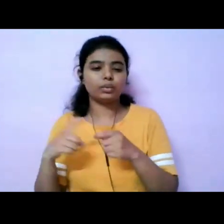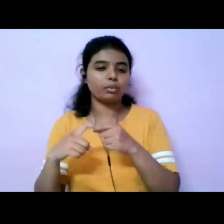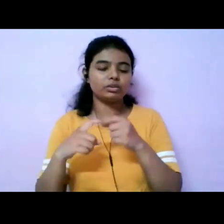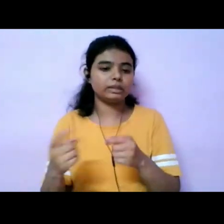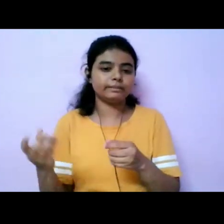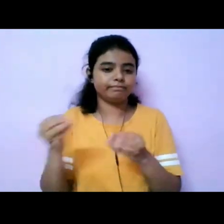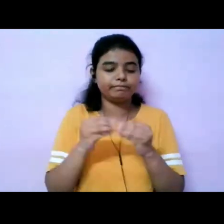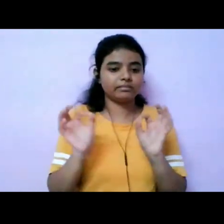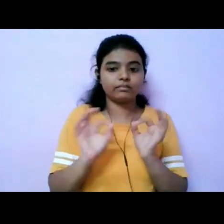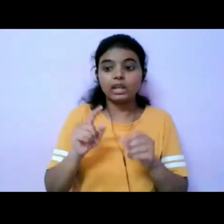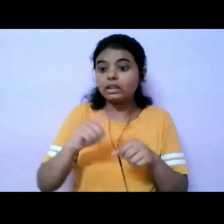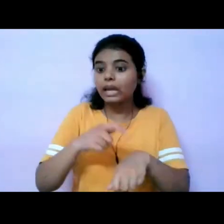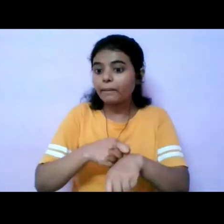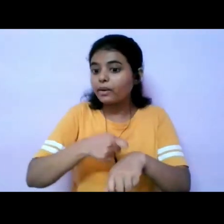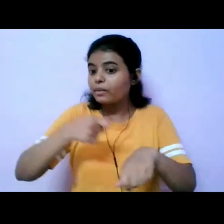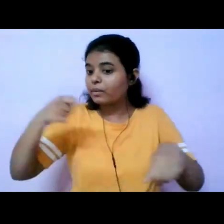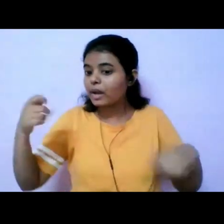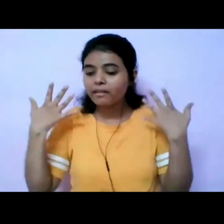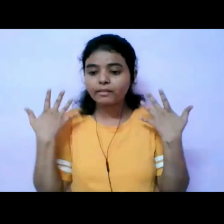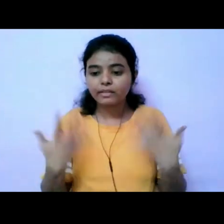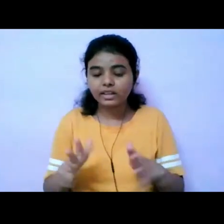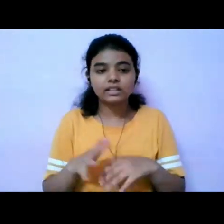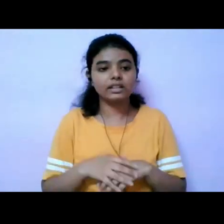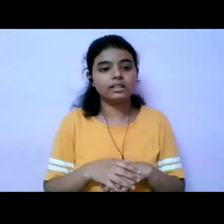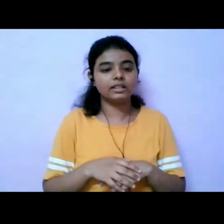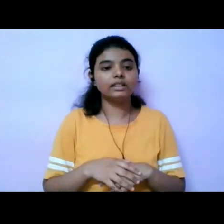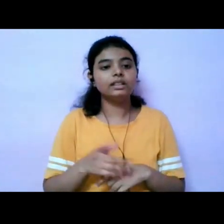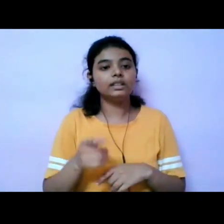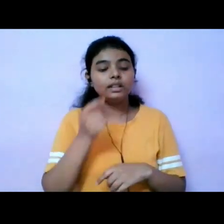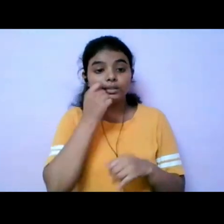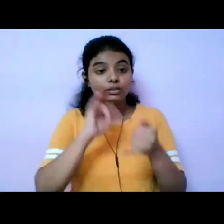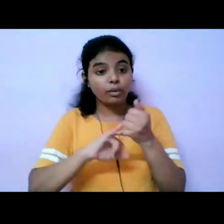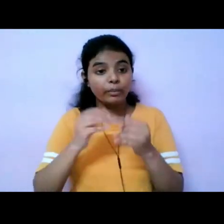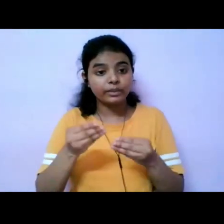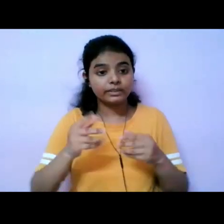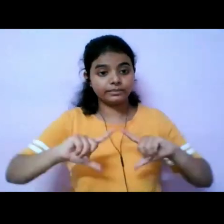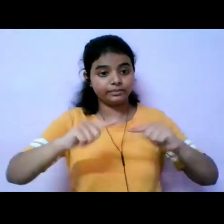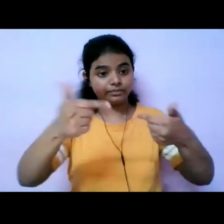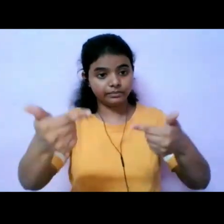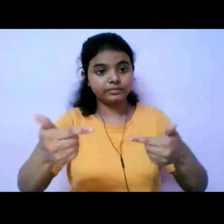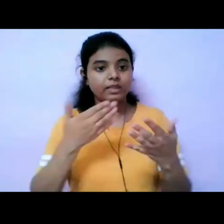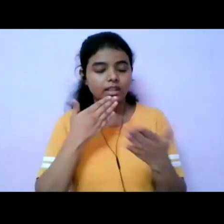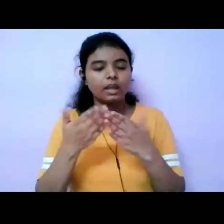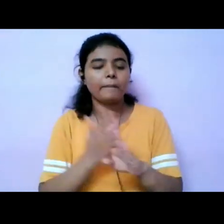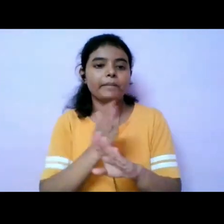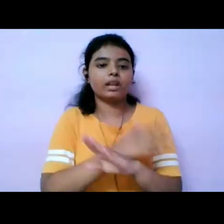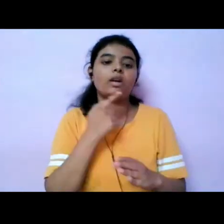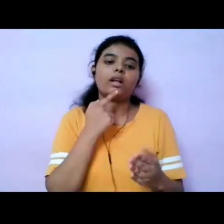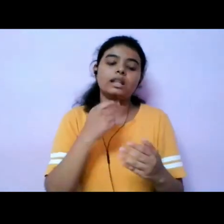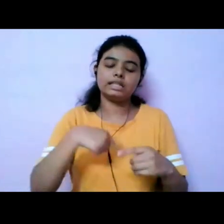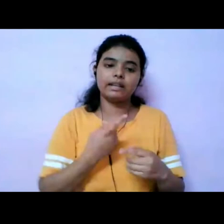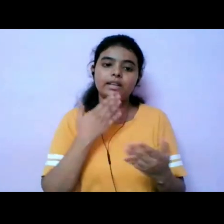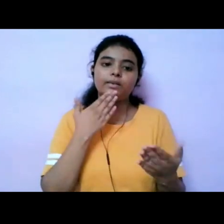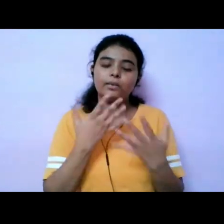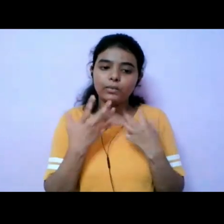we're way, way past time. And before I hand it back to Somesh to thank everyone, my own thanks to